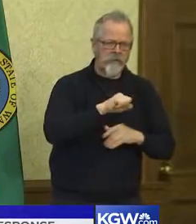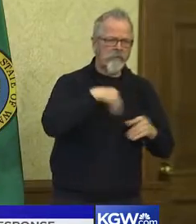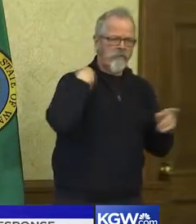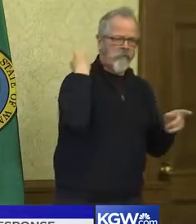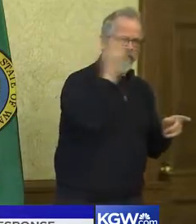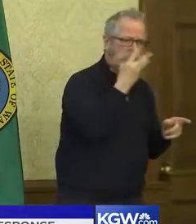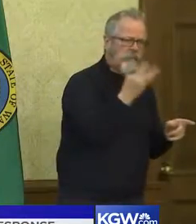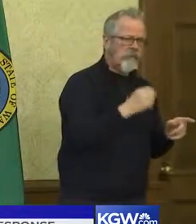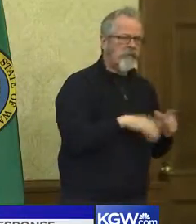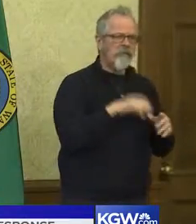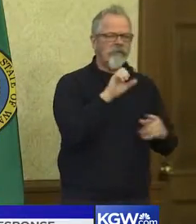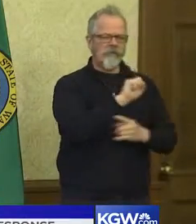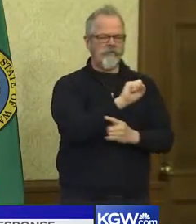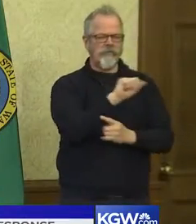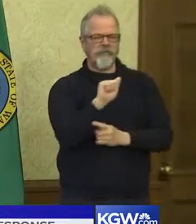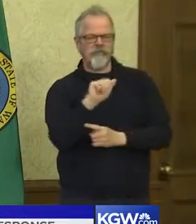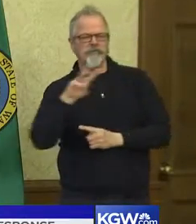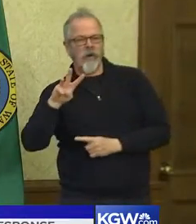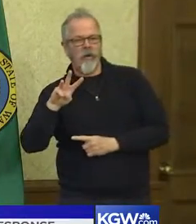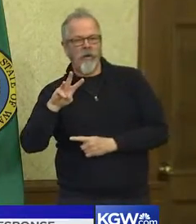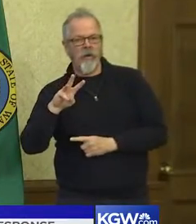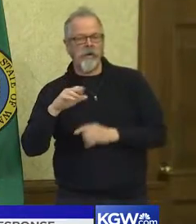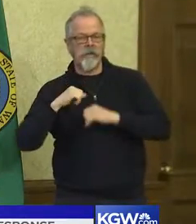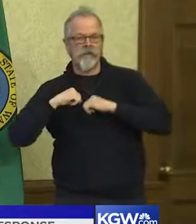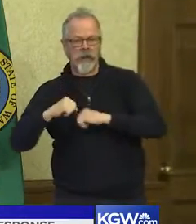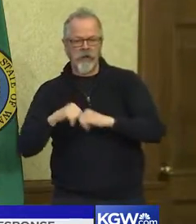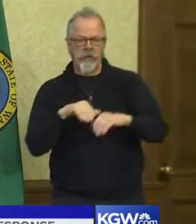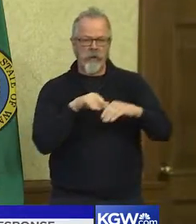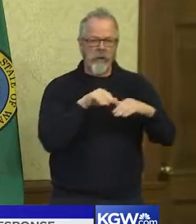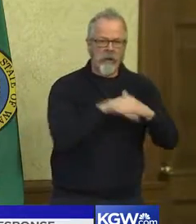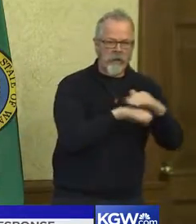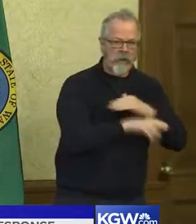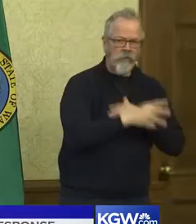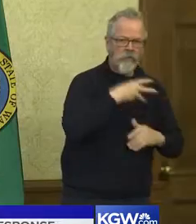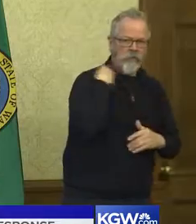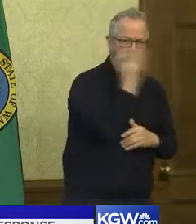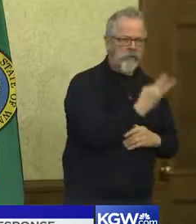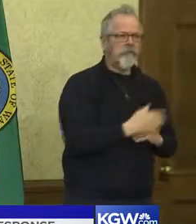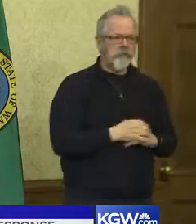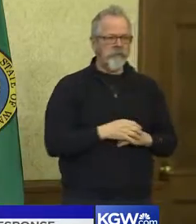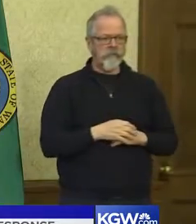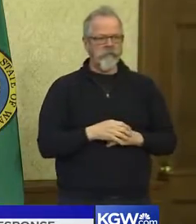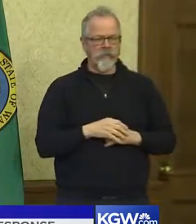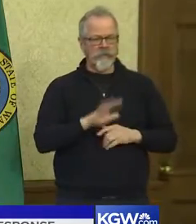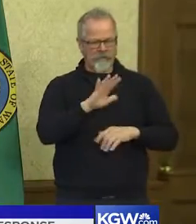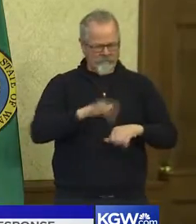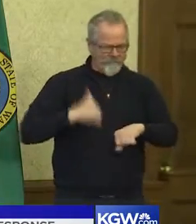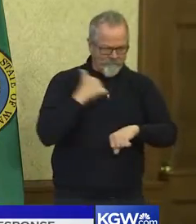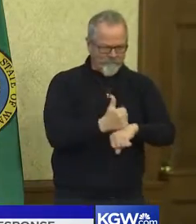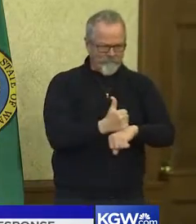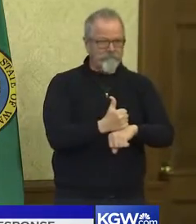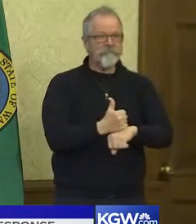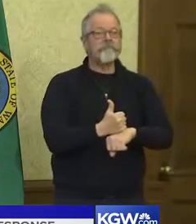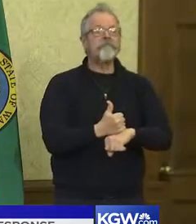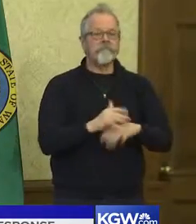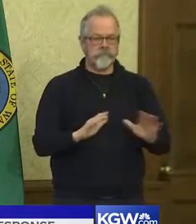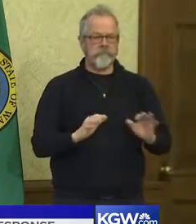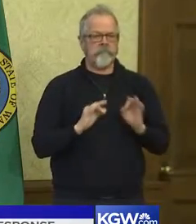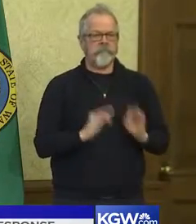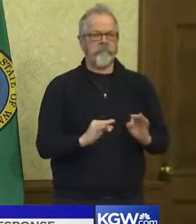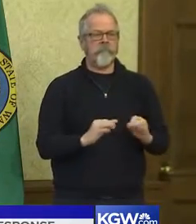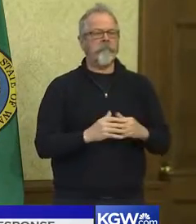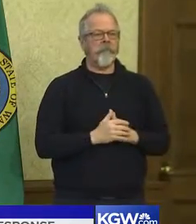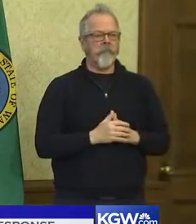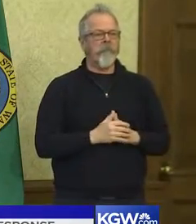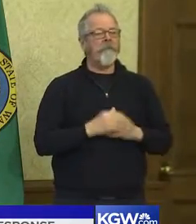to understand what we're doing to address the demand. Now, my team has been working around the clock. We have been rolling out technology updates